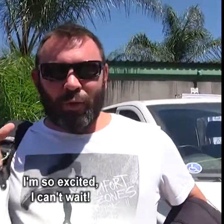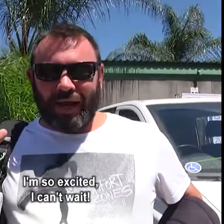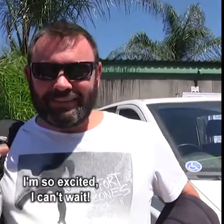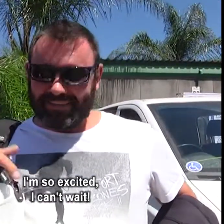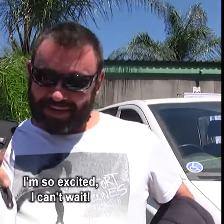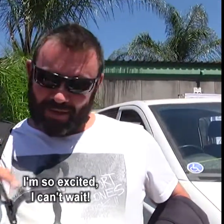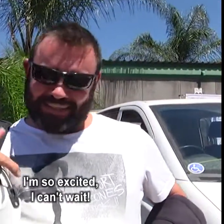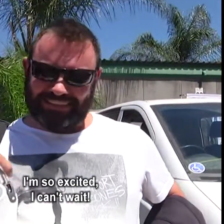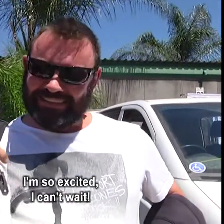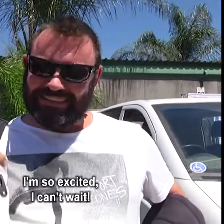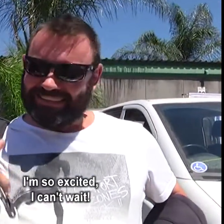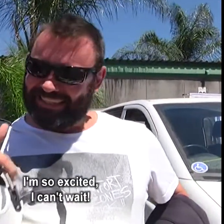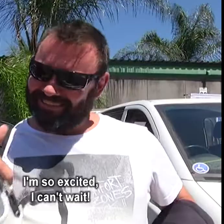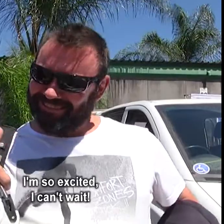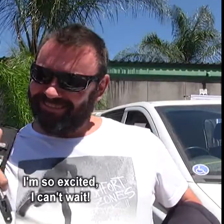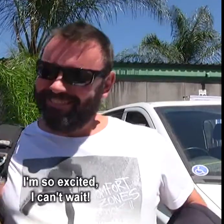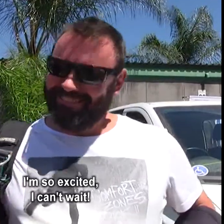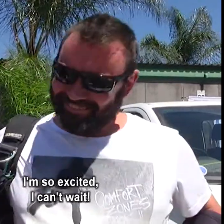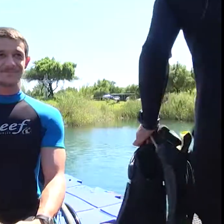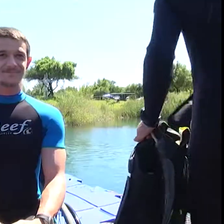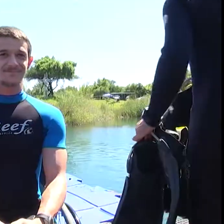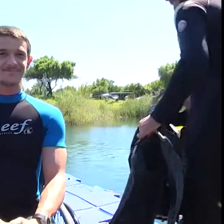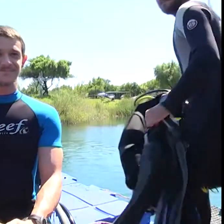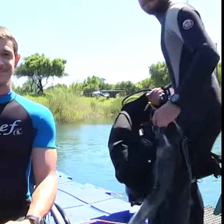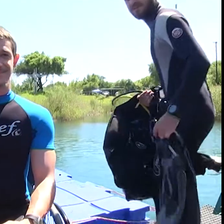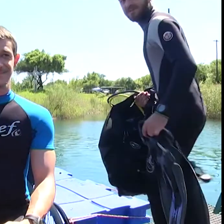I'm so excited. I can't wait.